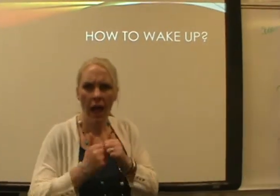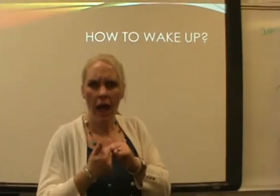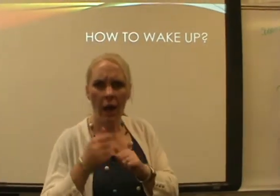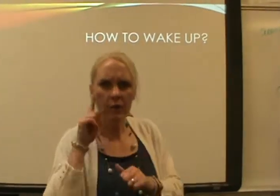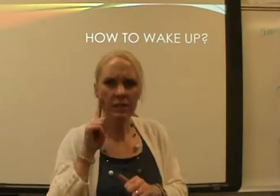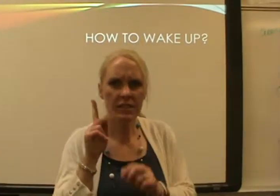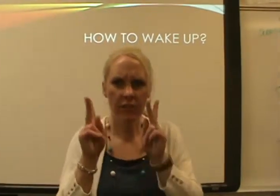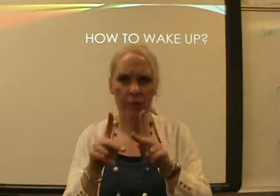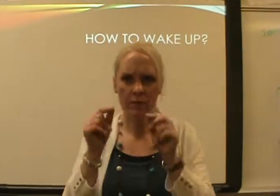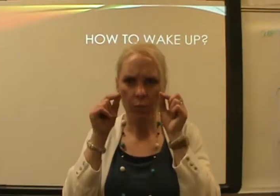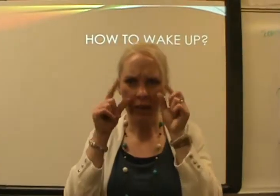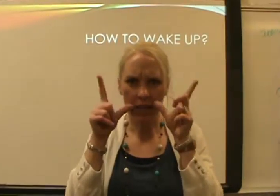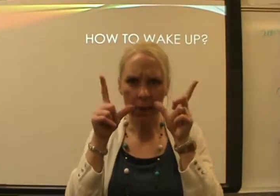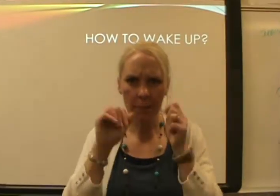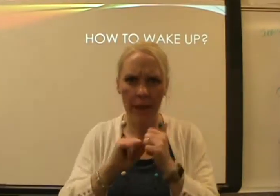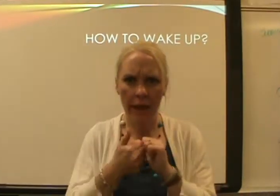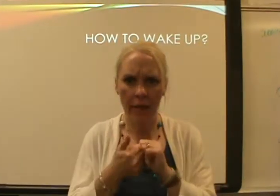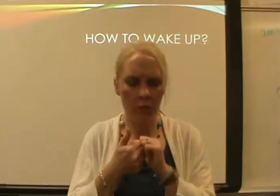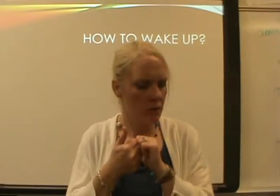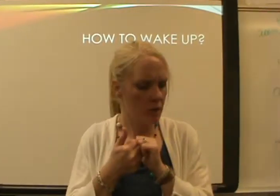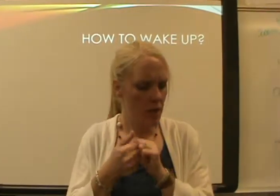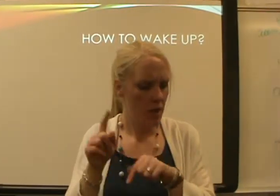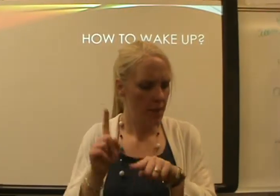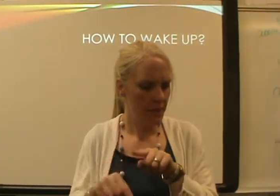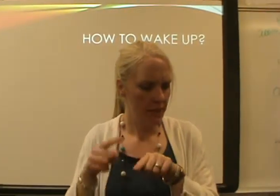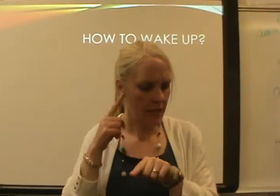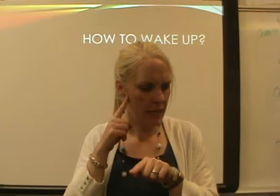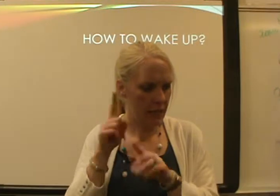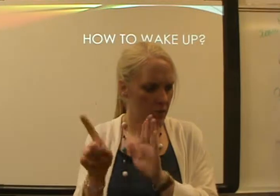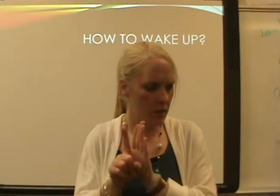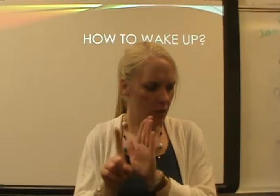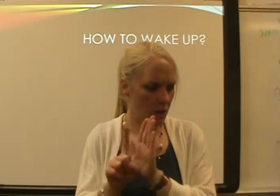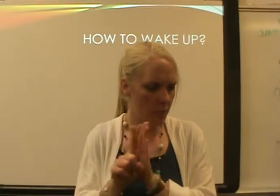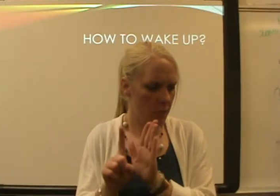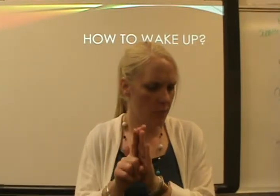How does a deaf person wake up? How? They can't hear the alarm.